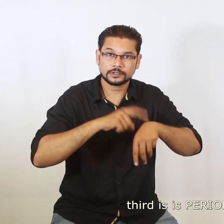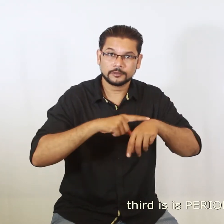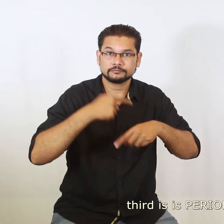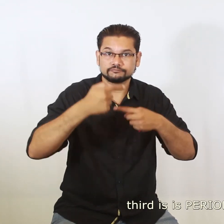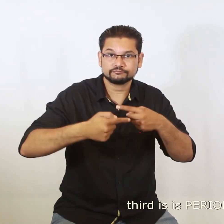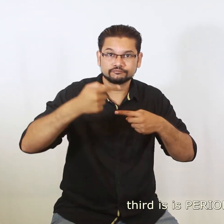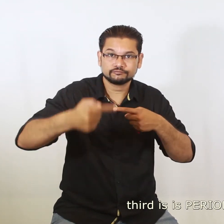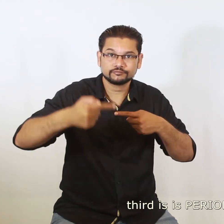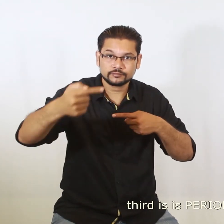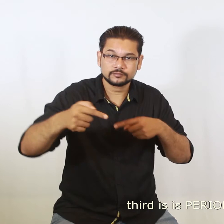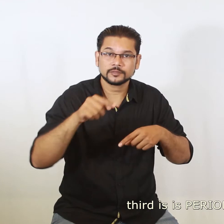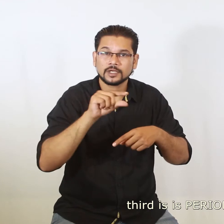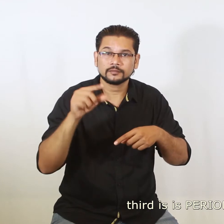Third is periodic.